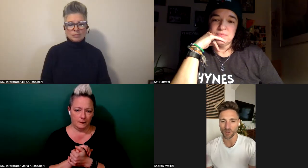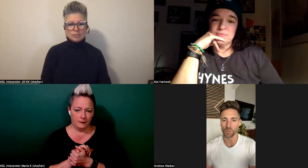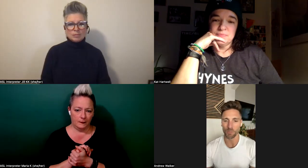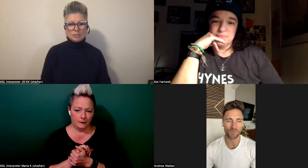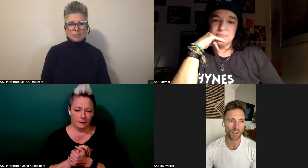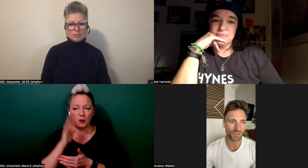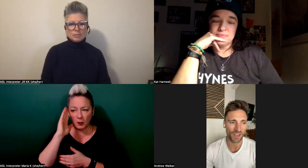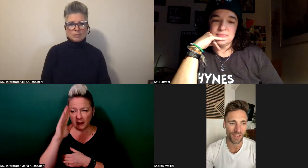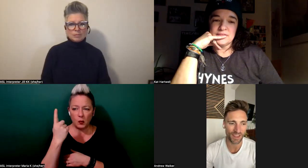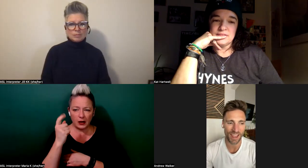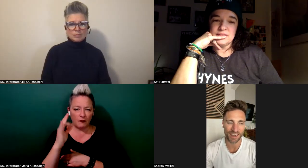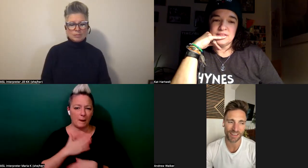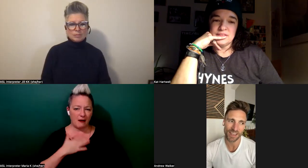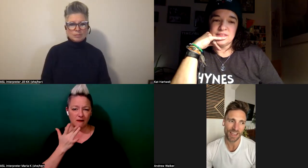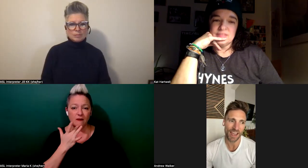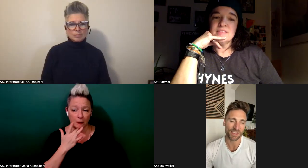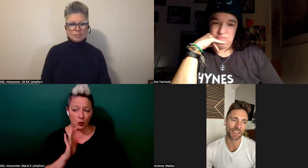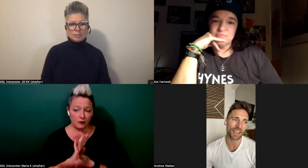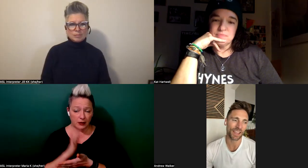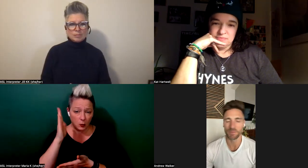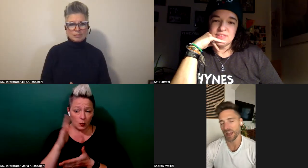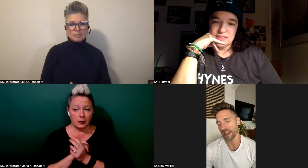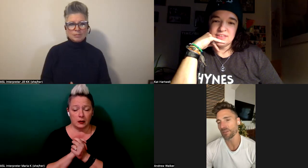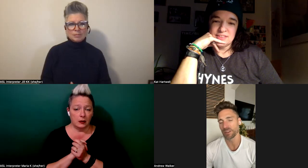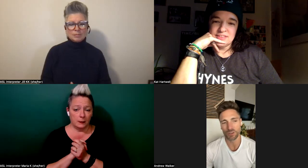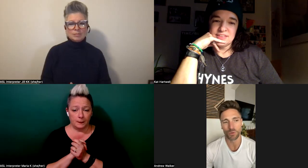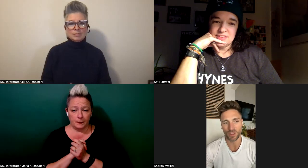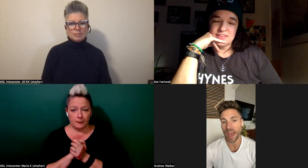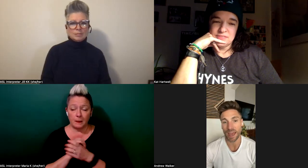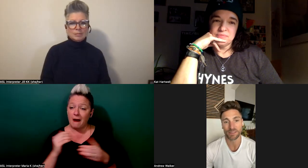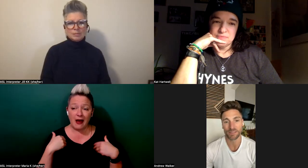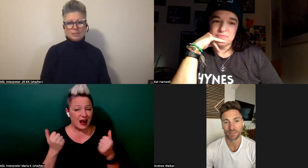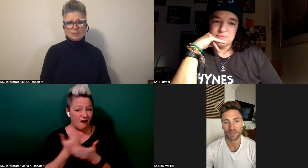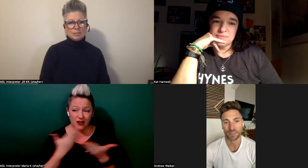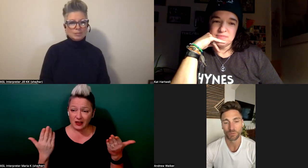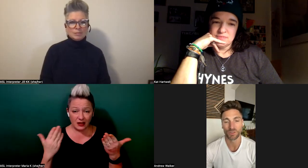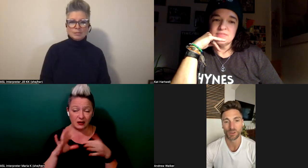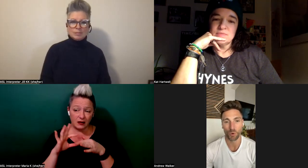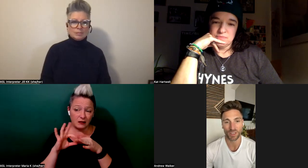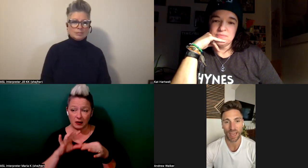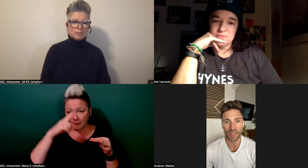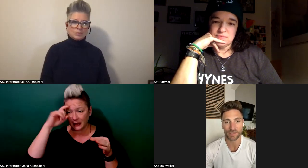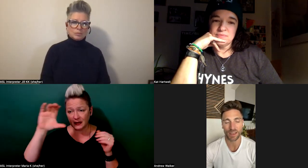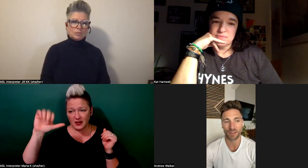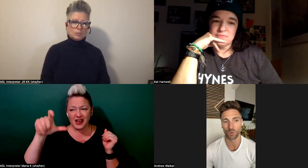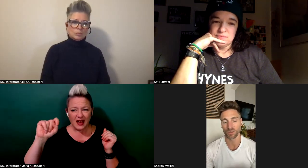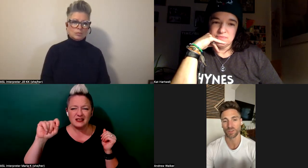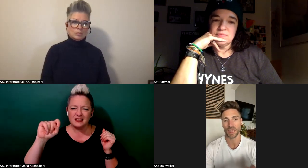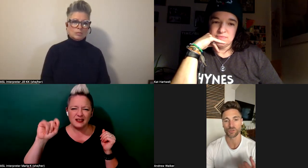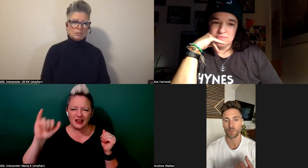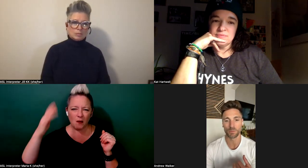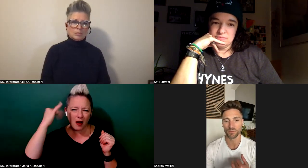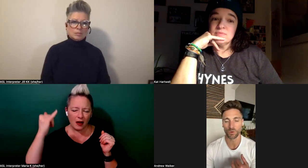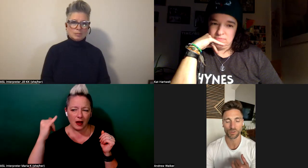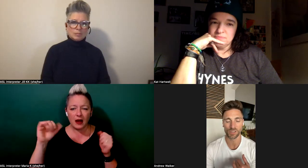up there as one of my favorites. And I think it had everything to do with the cast. with the supporting cast. I've worked with